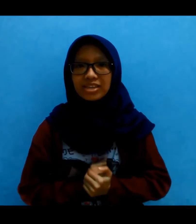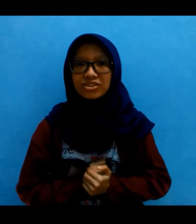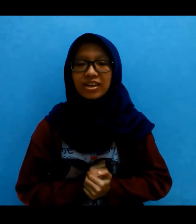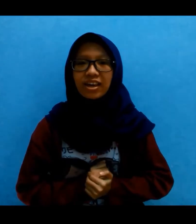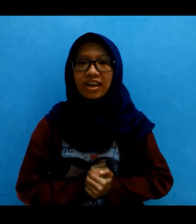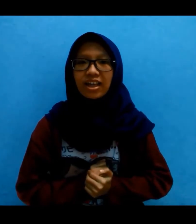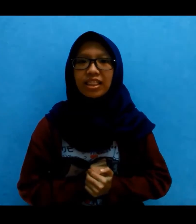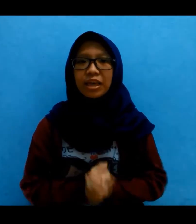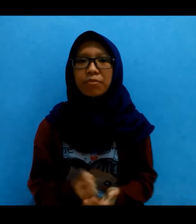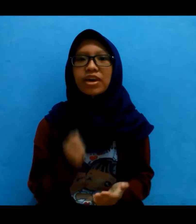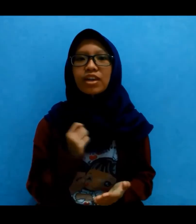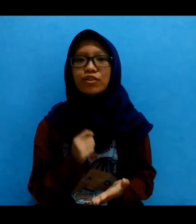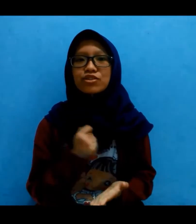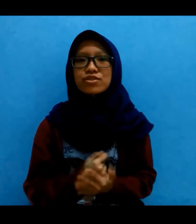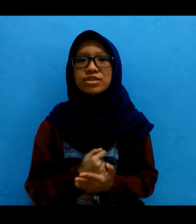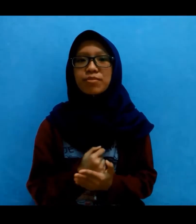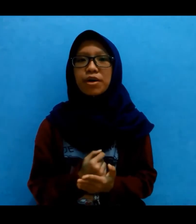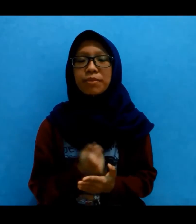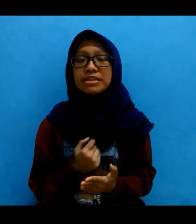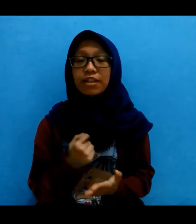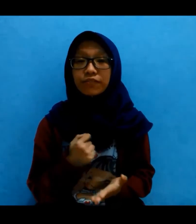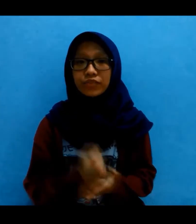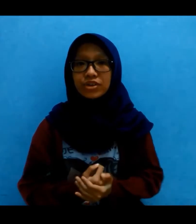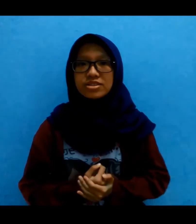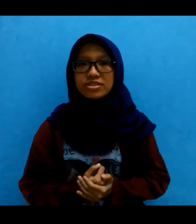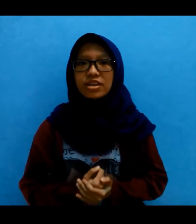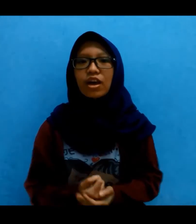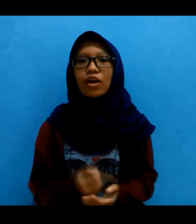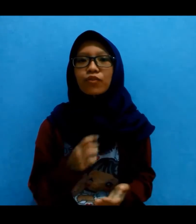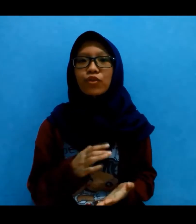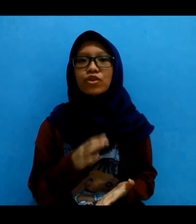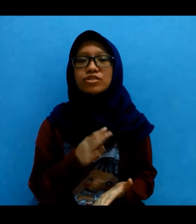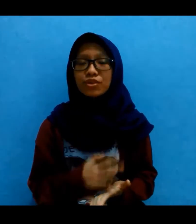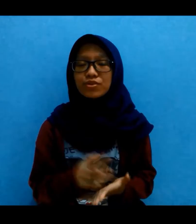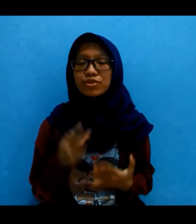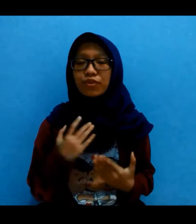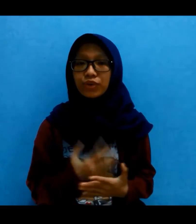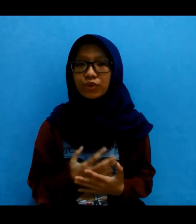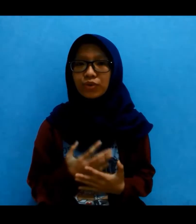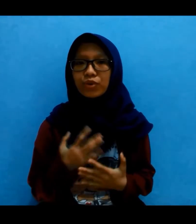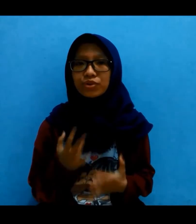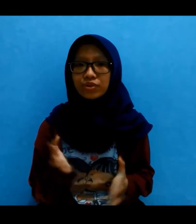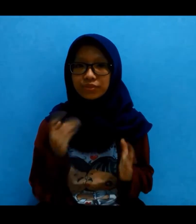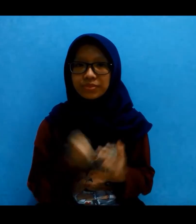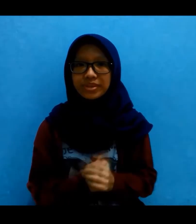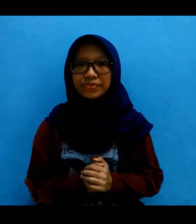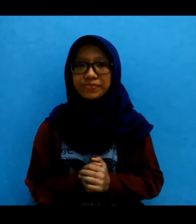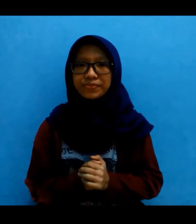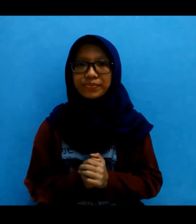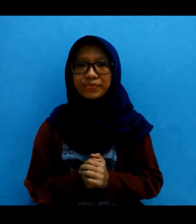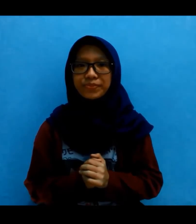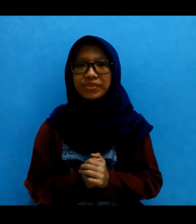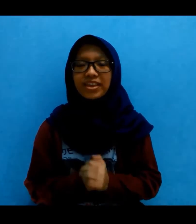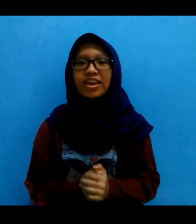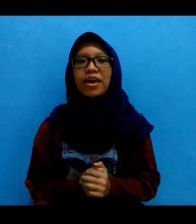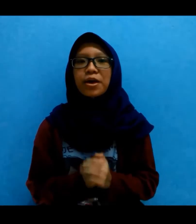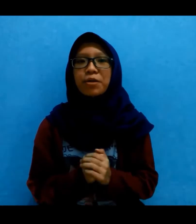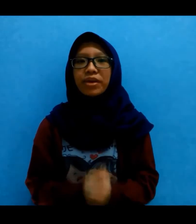speech, let me introduce about myself first for those of you who don't know me. My